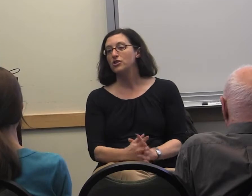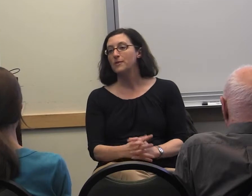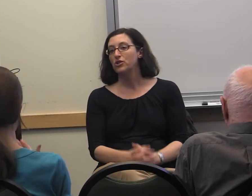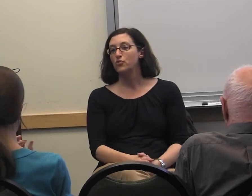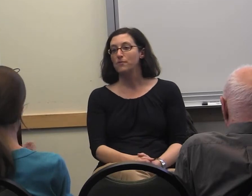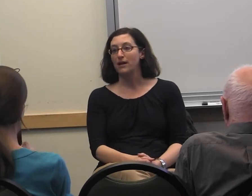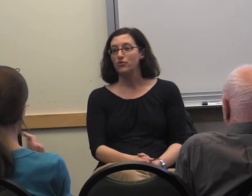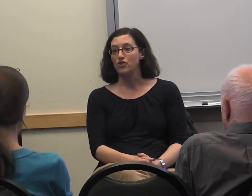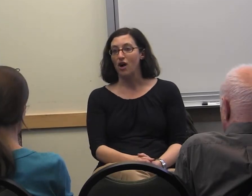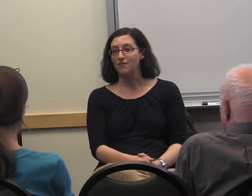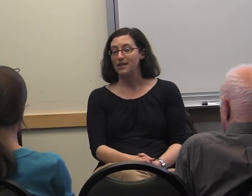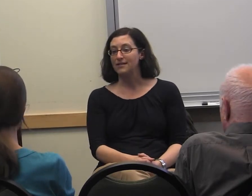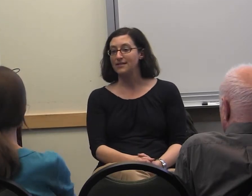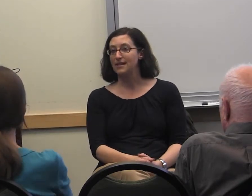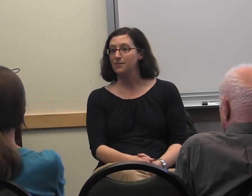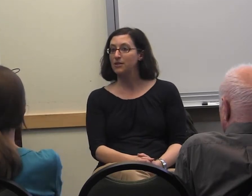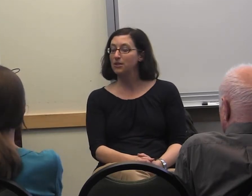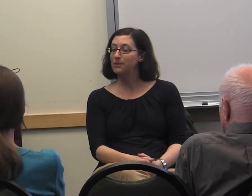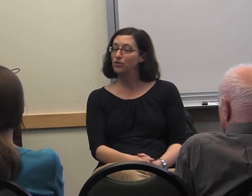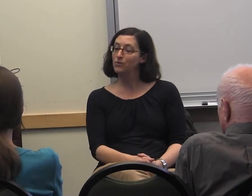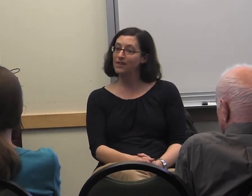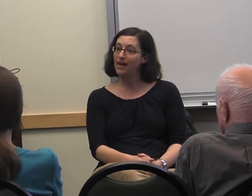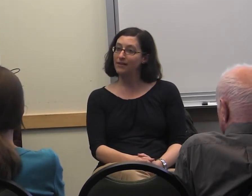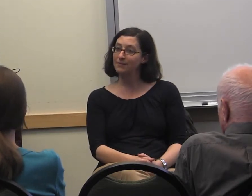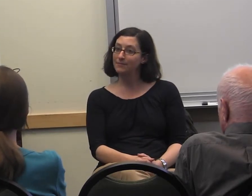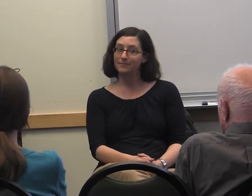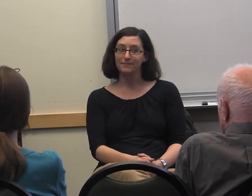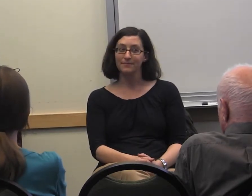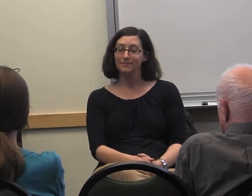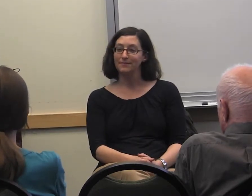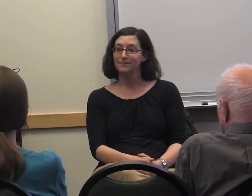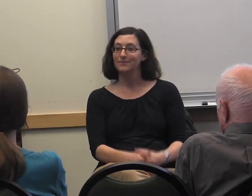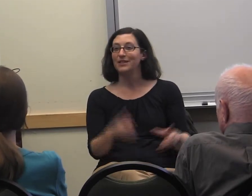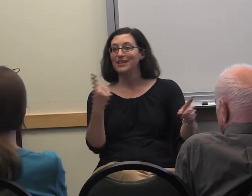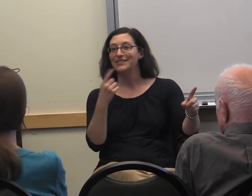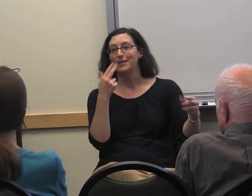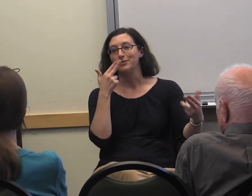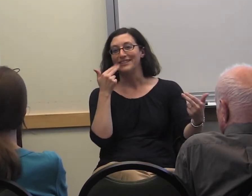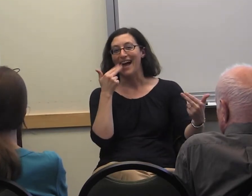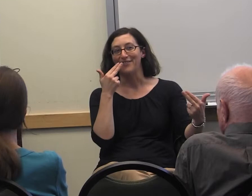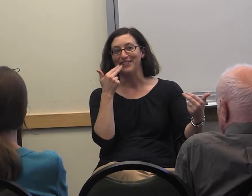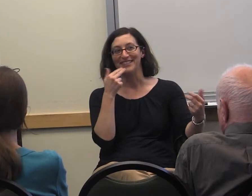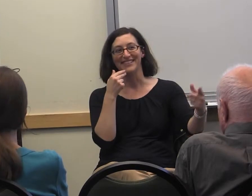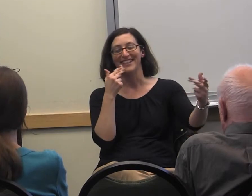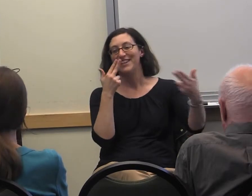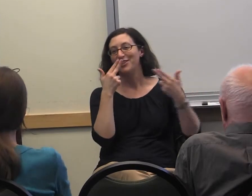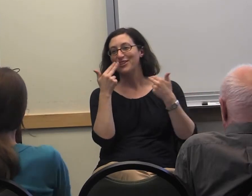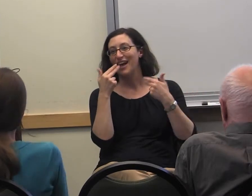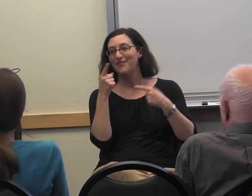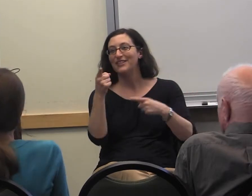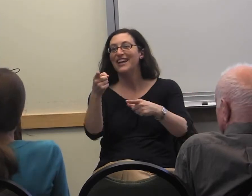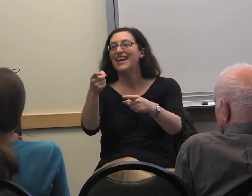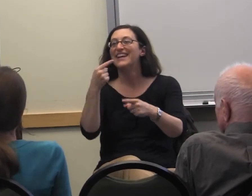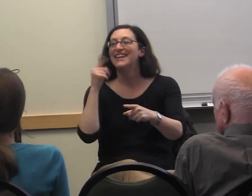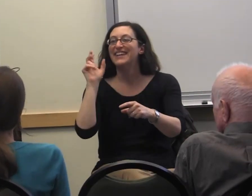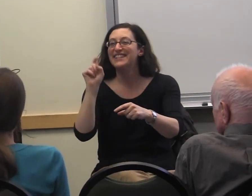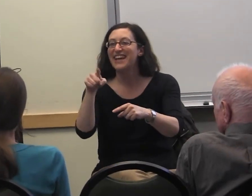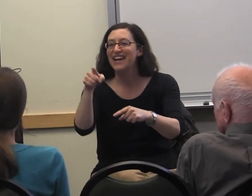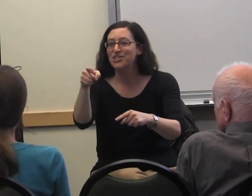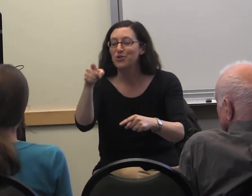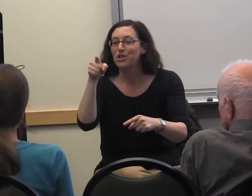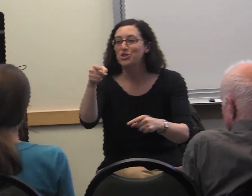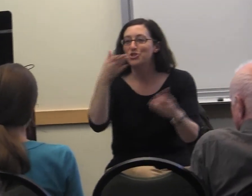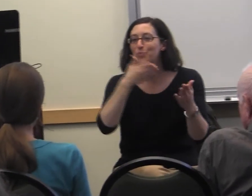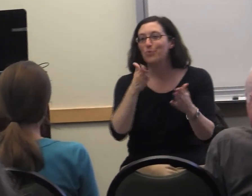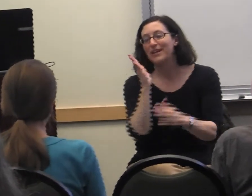What about your experience with Microsoft? Has accessibility been good with that? Did you bring your sleeping bag?